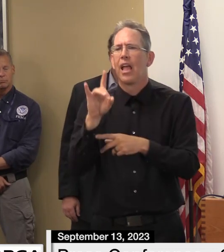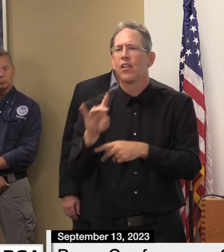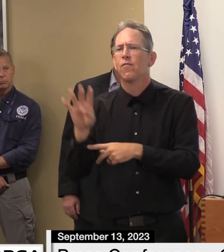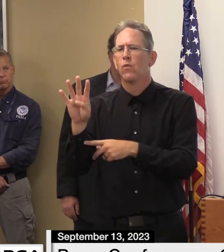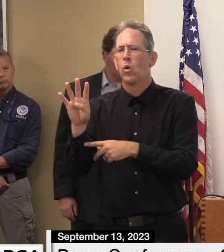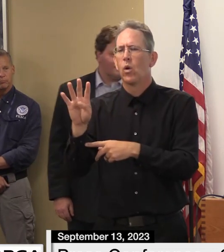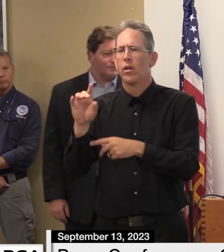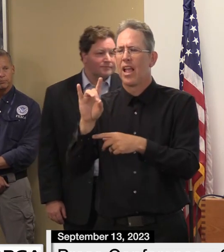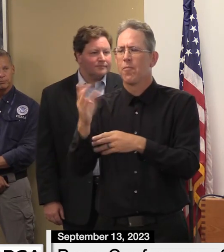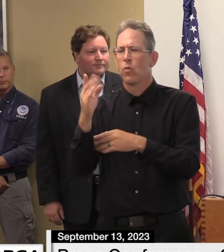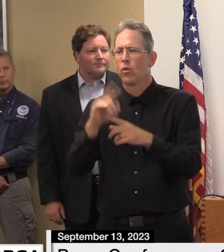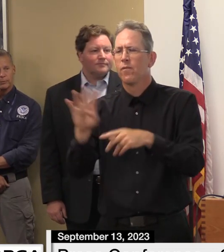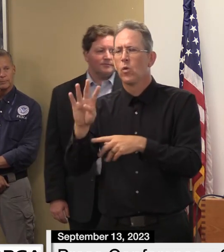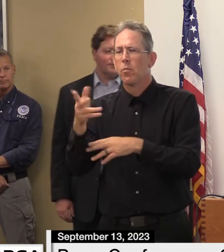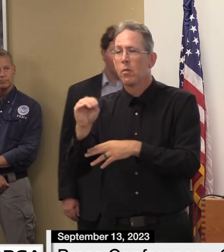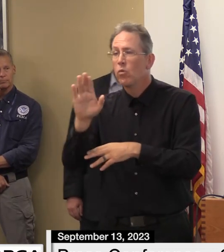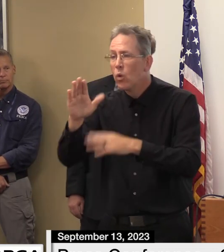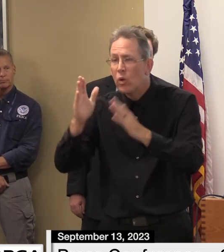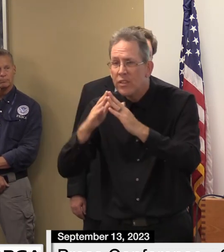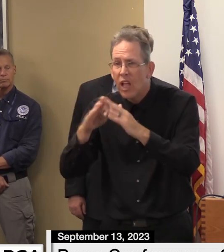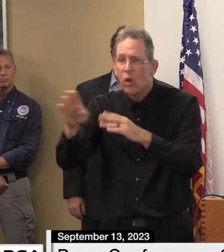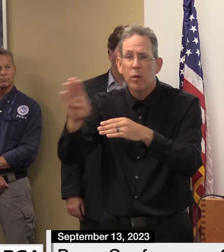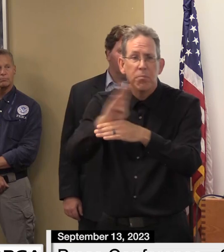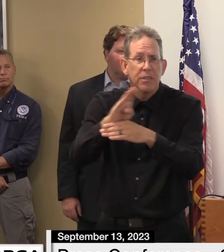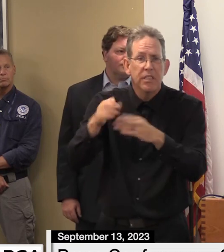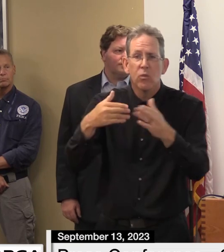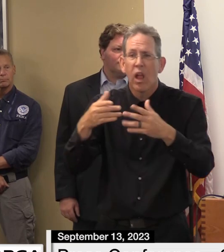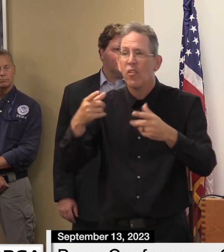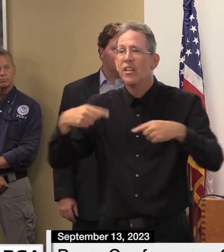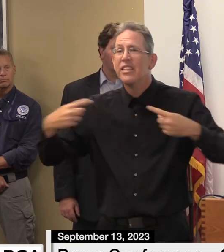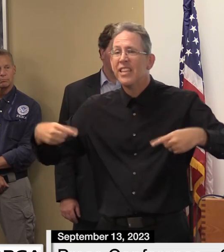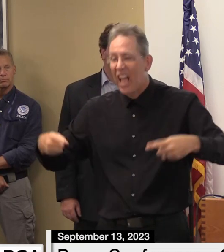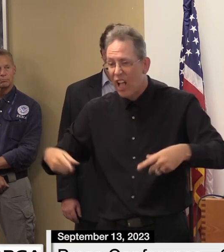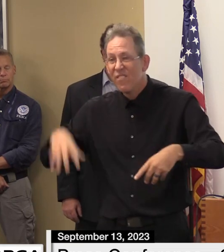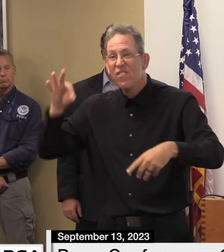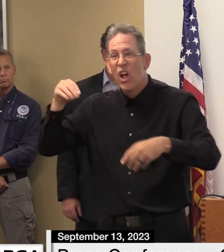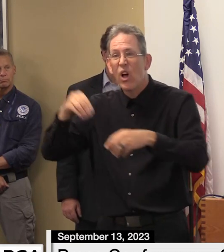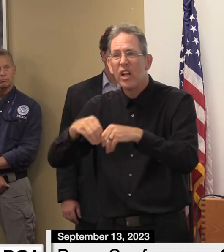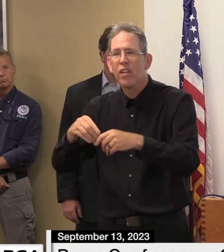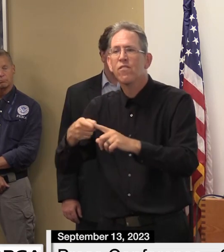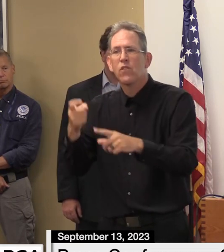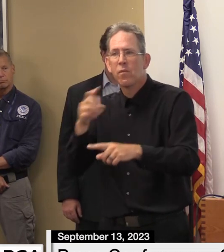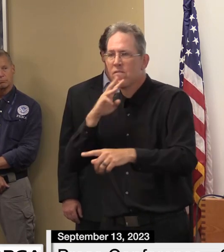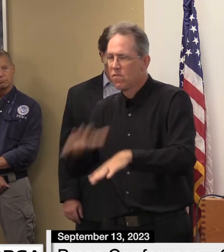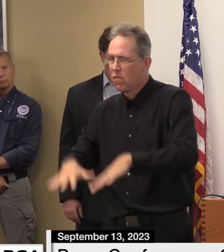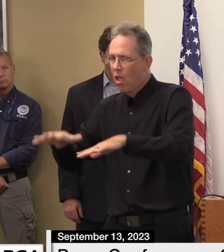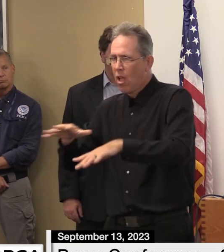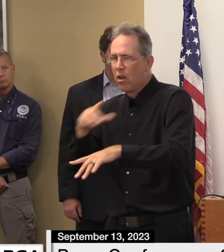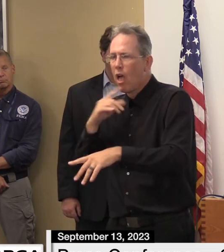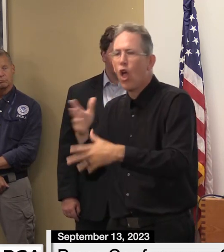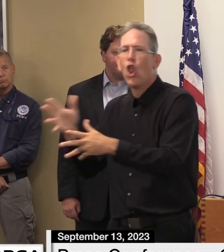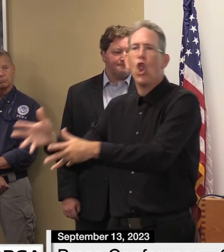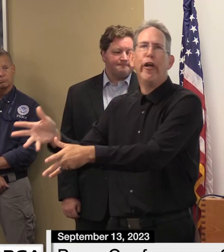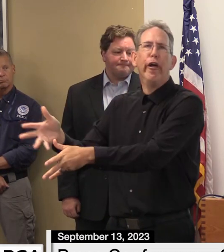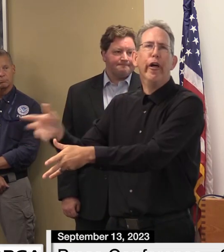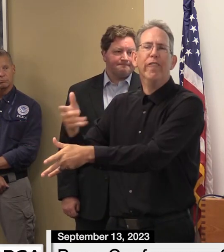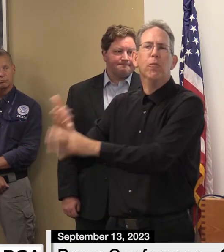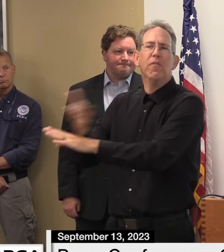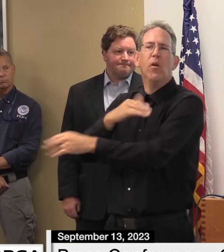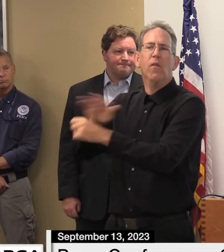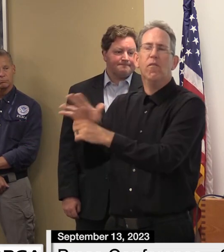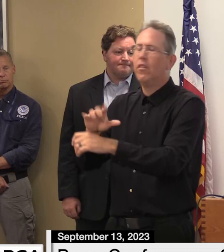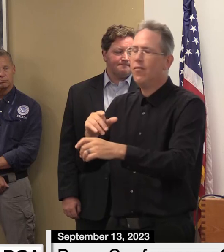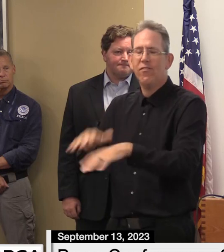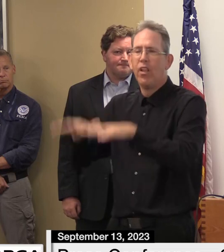a municipality, or a business who has tires found from the floods, you can drop them off and we'll dispose them at no